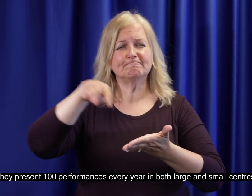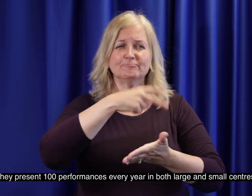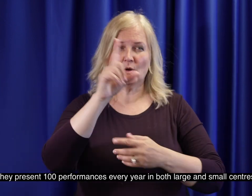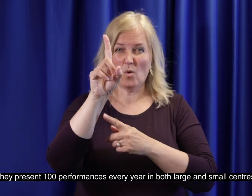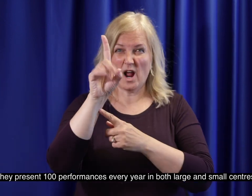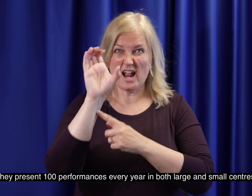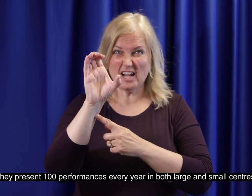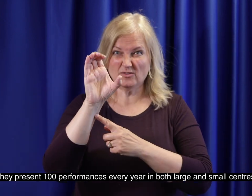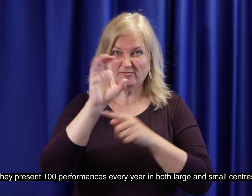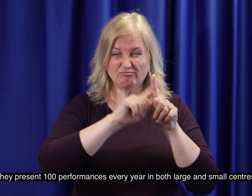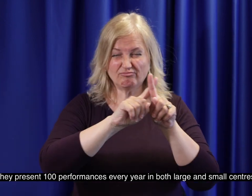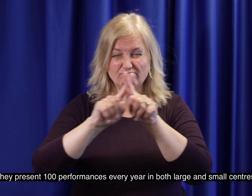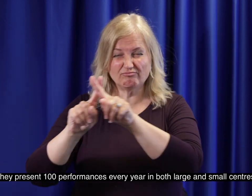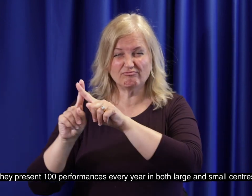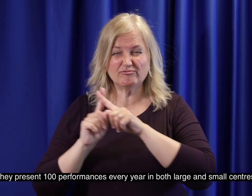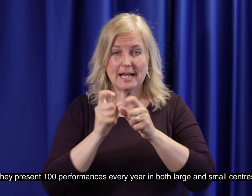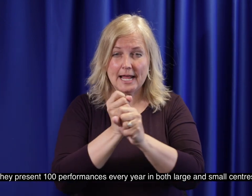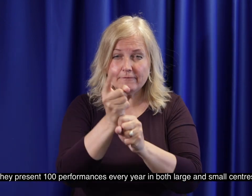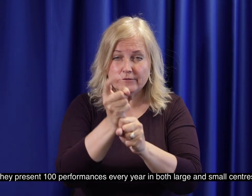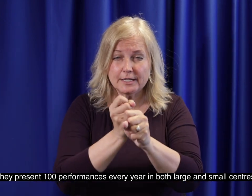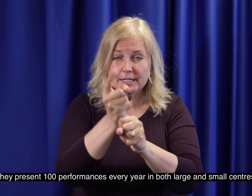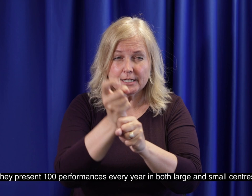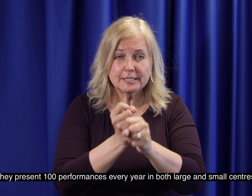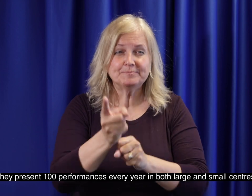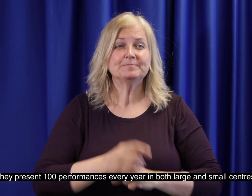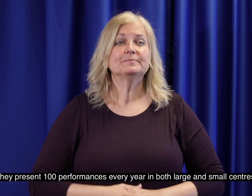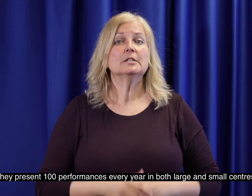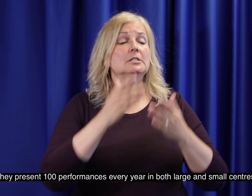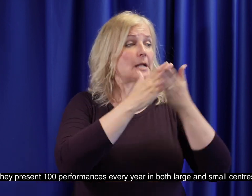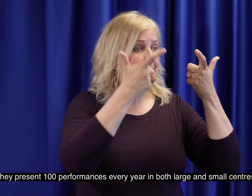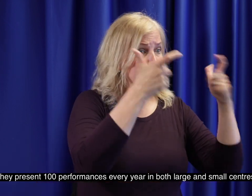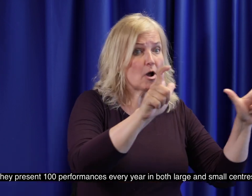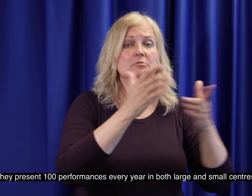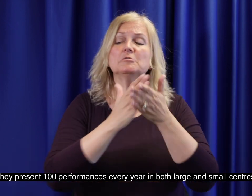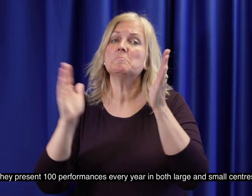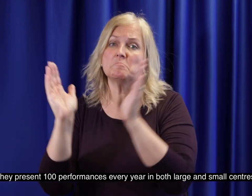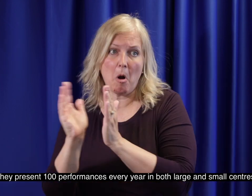They present 100 performances every year in both large and small centers.